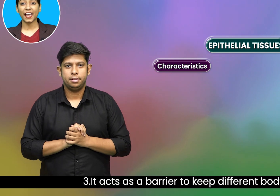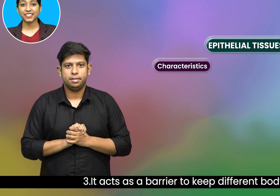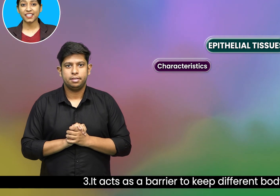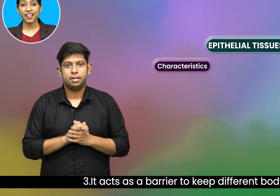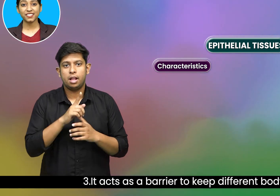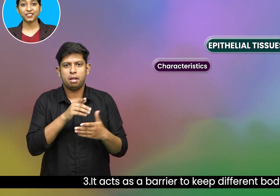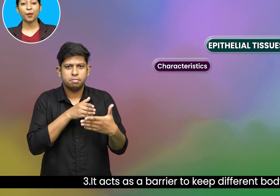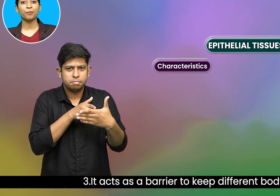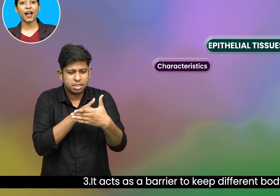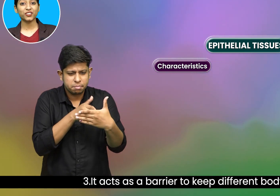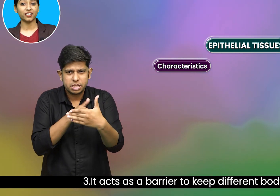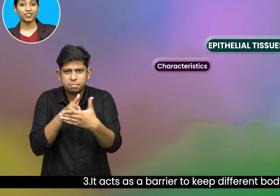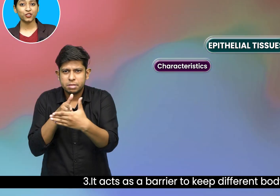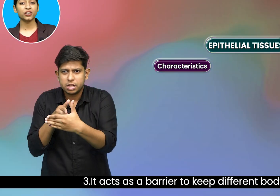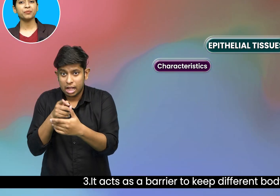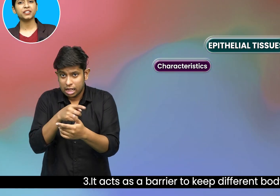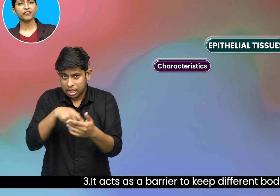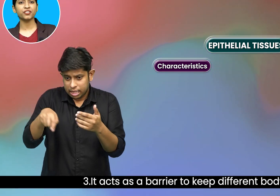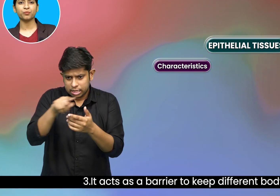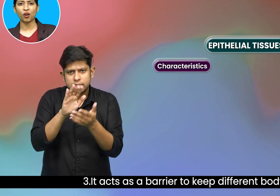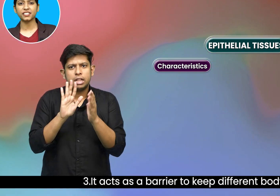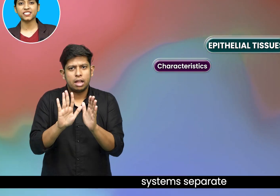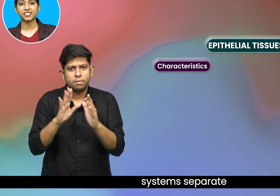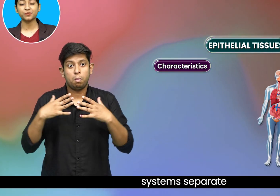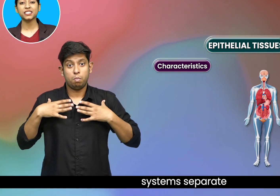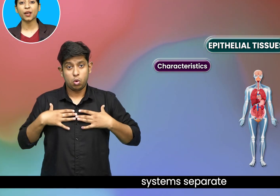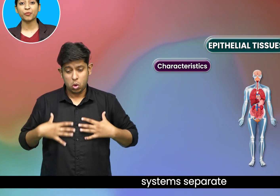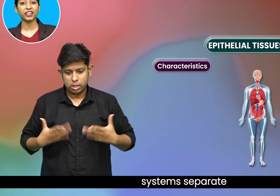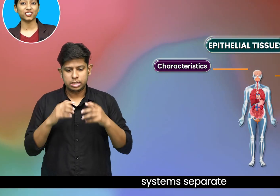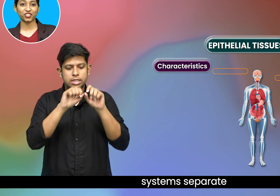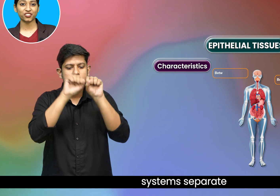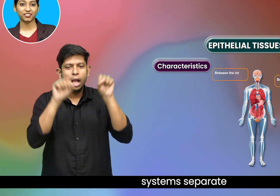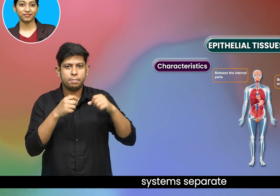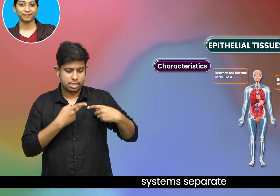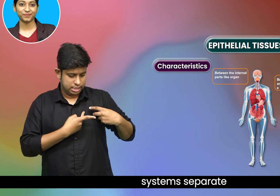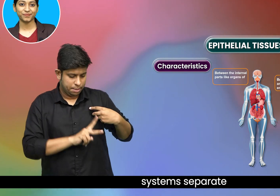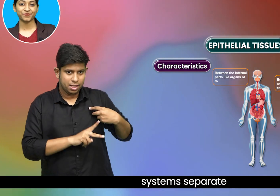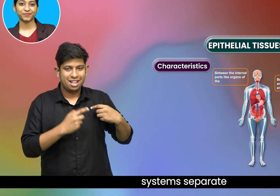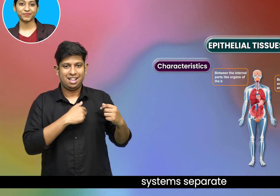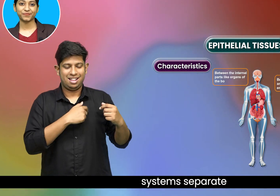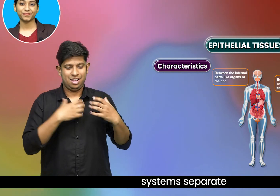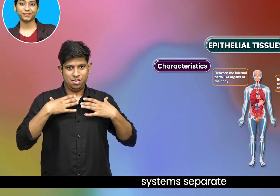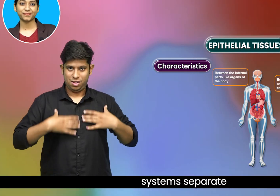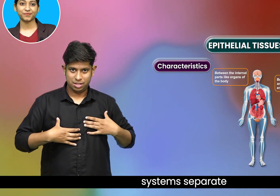It acts as barrier to keep different body systems separate.